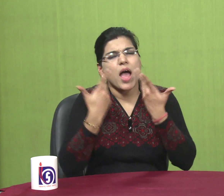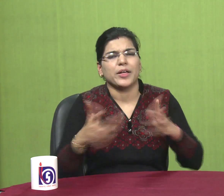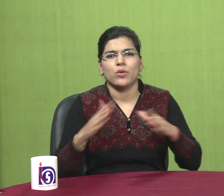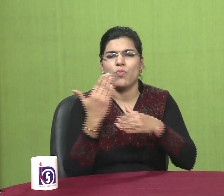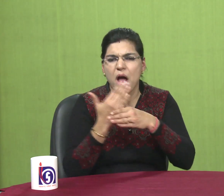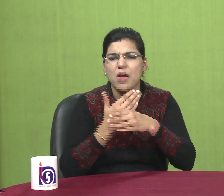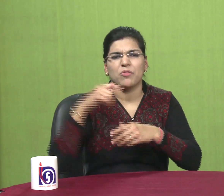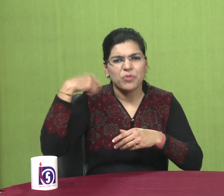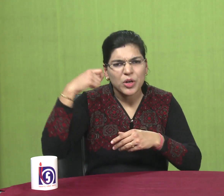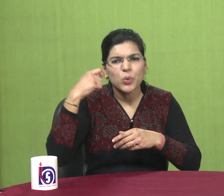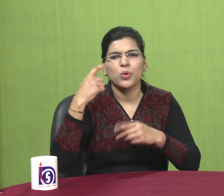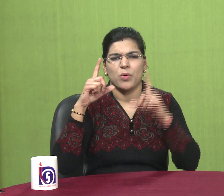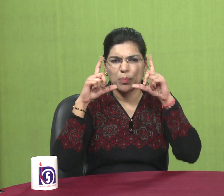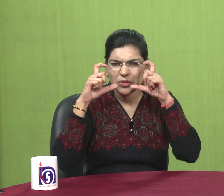to its final destination,